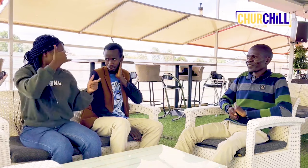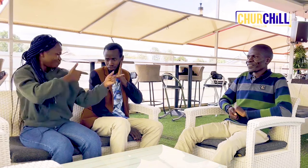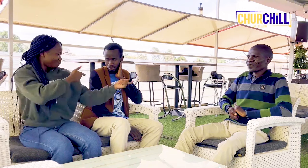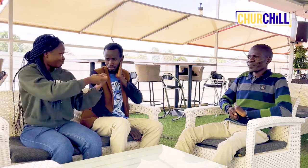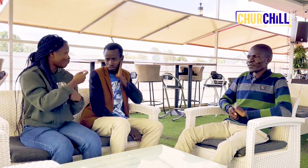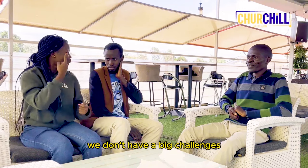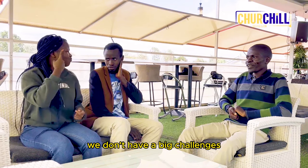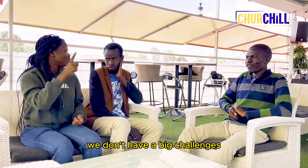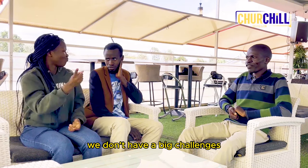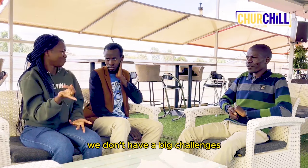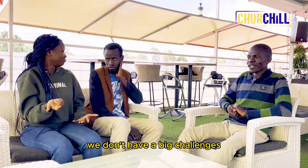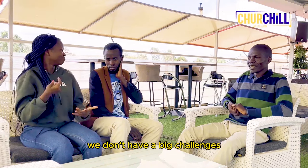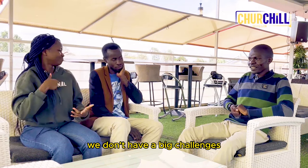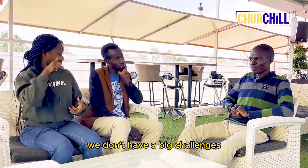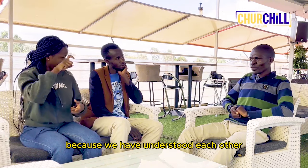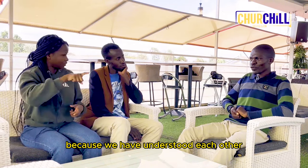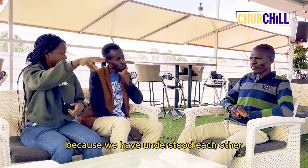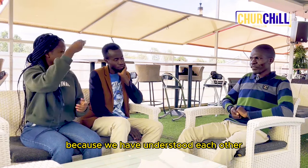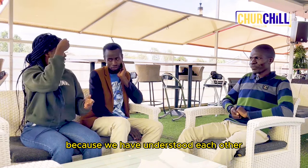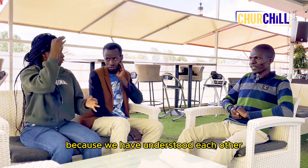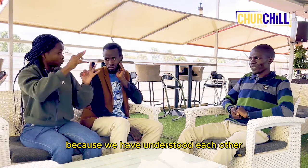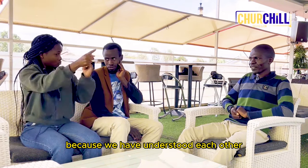So we don't have big challenges because we have understood each other.